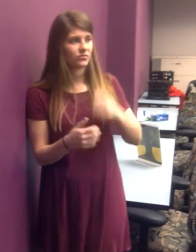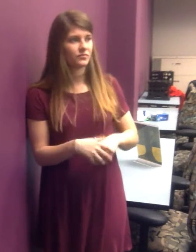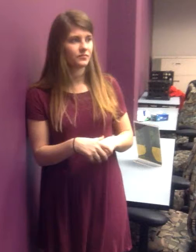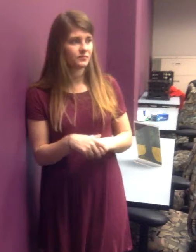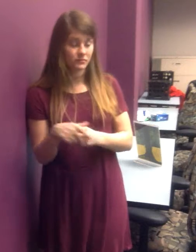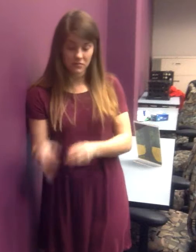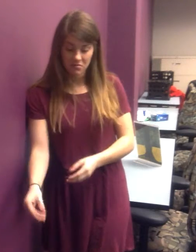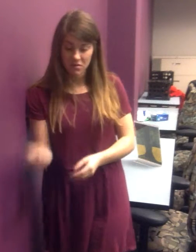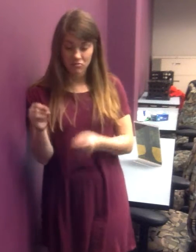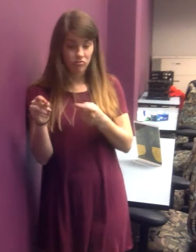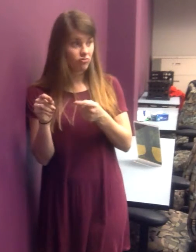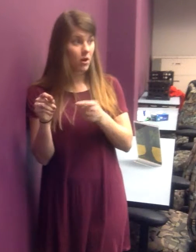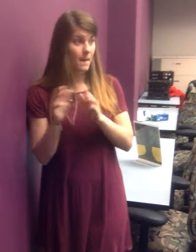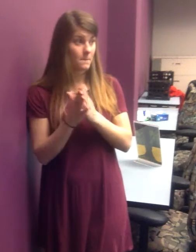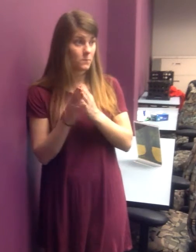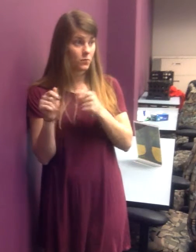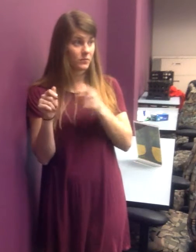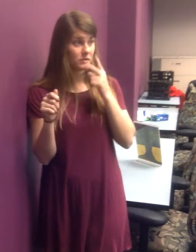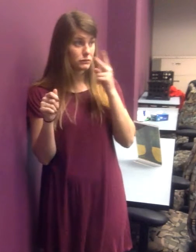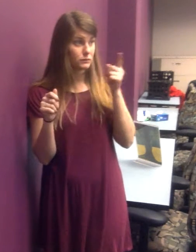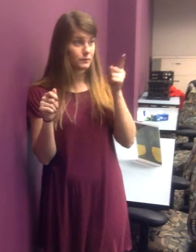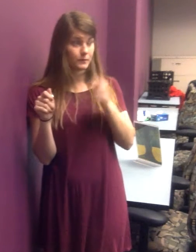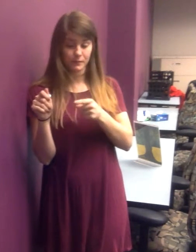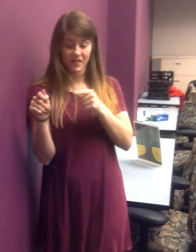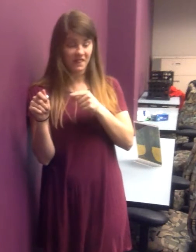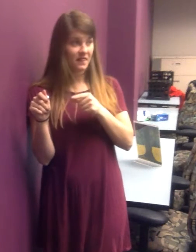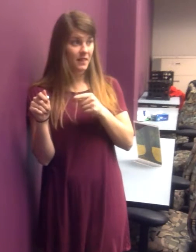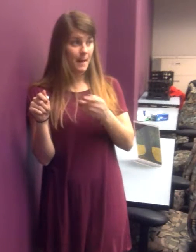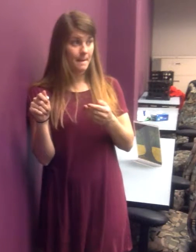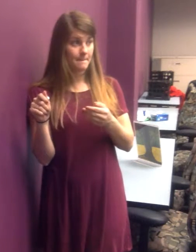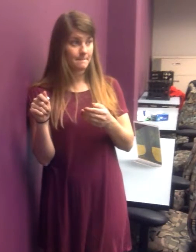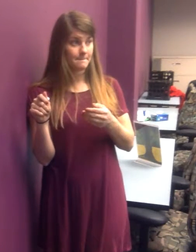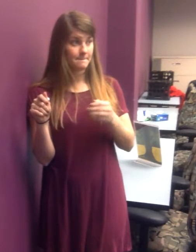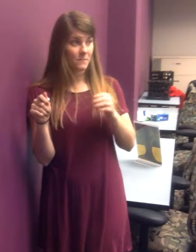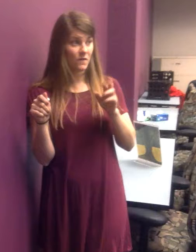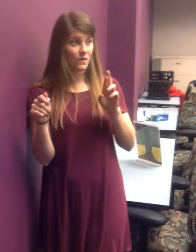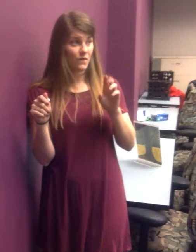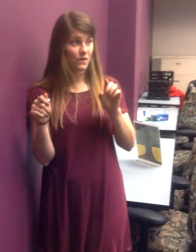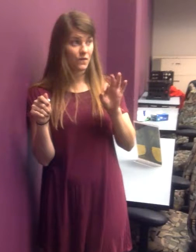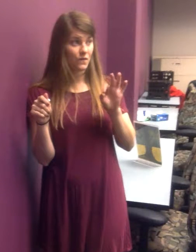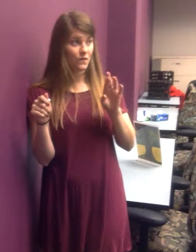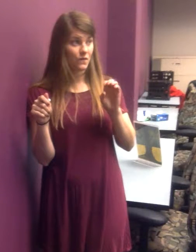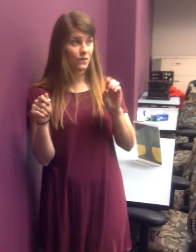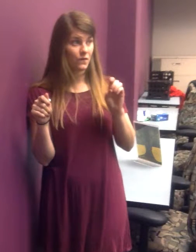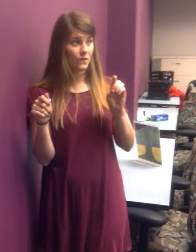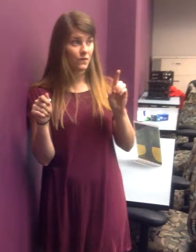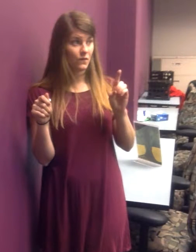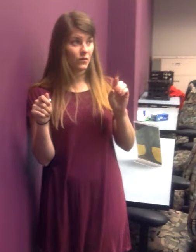T. Avery. Right. And what about this book really was meaningful to you? Well, it's very